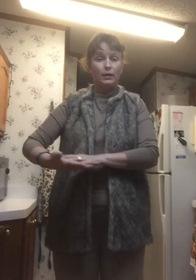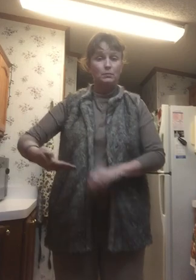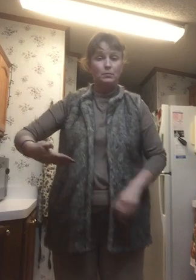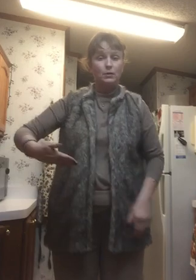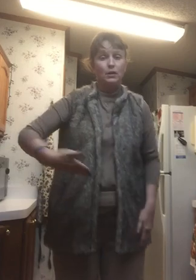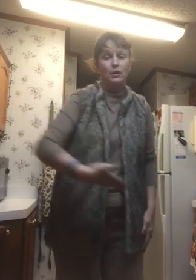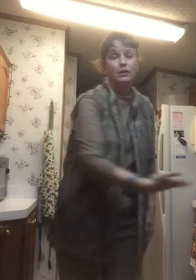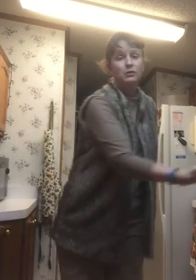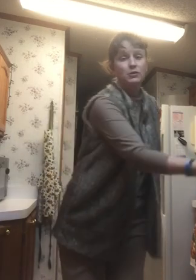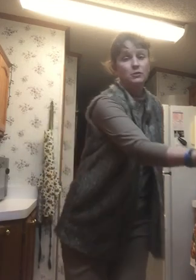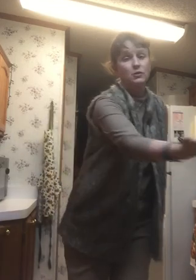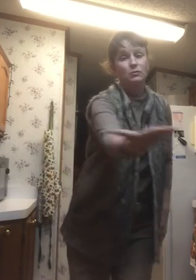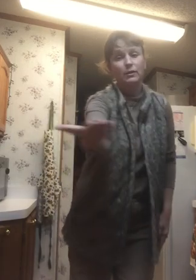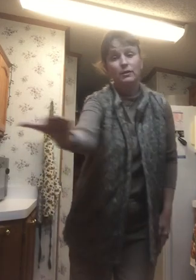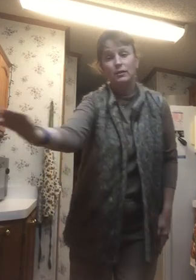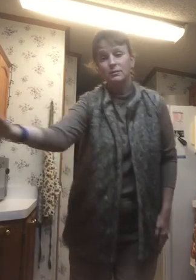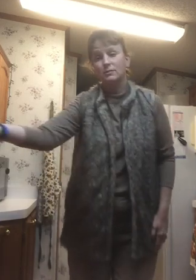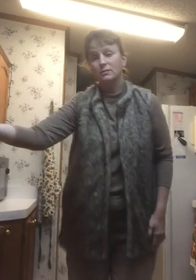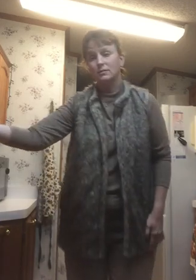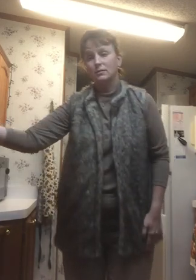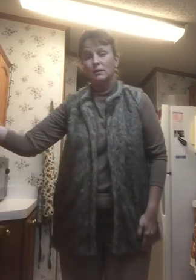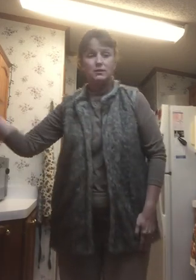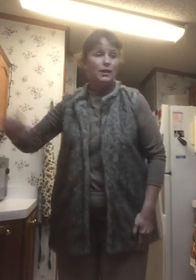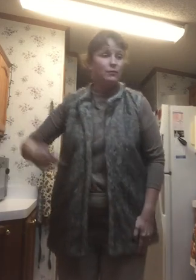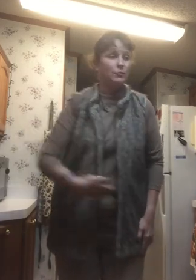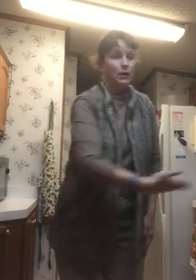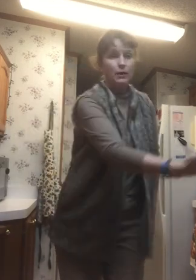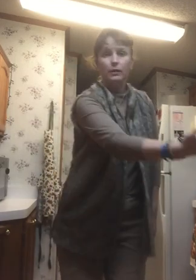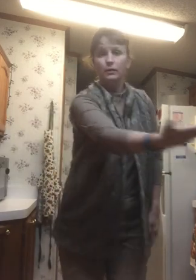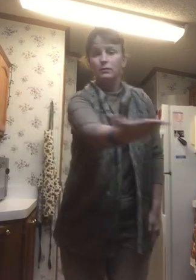up, and you're just gonna do like this to everybody.